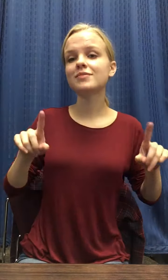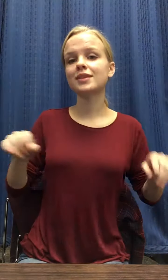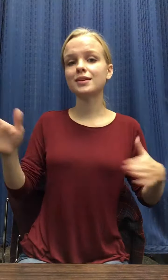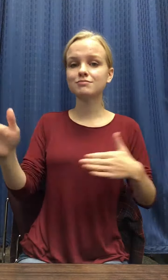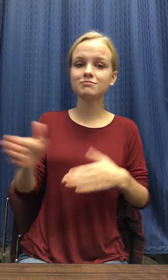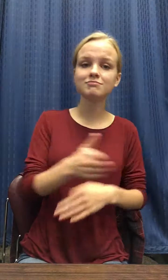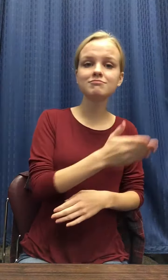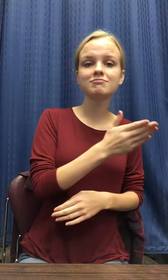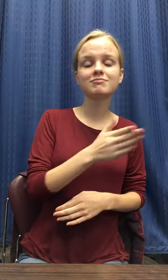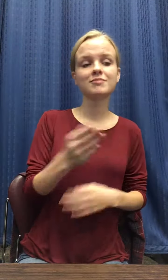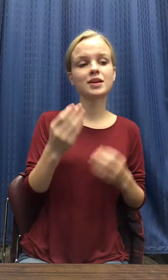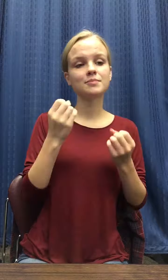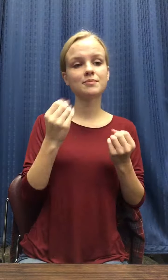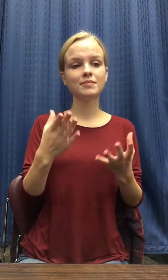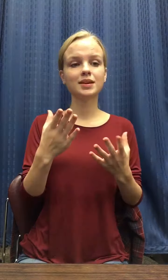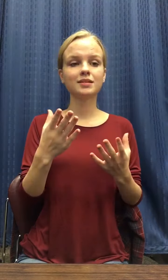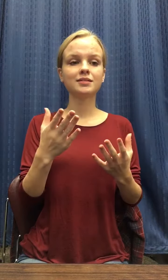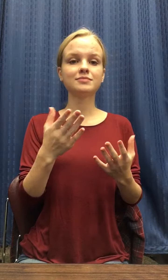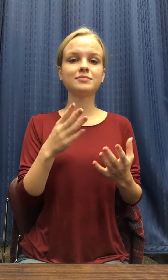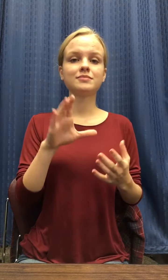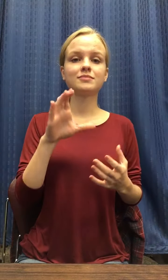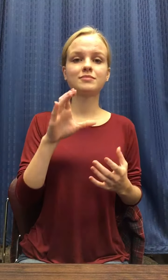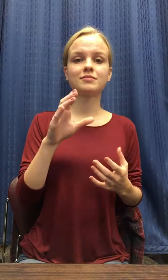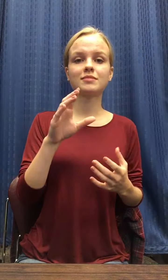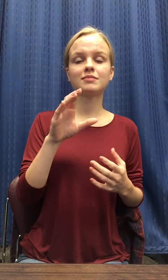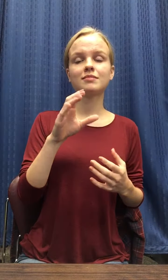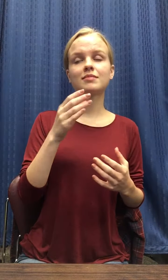many Americans, they were living the high life.